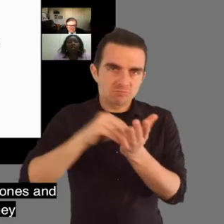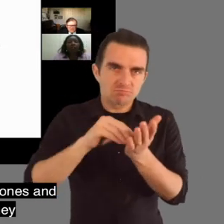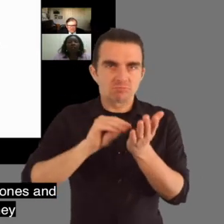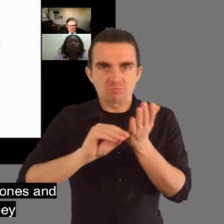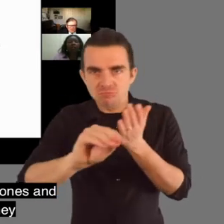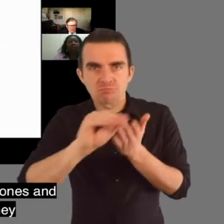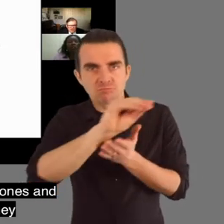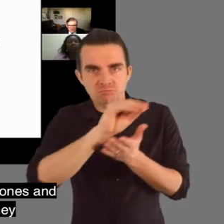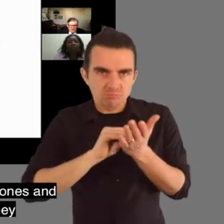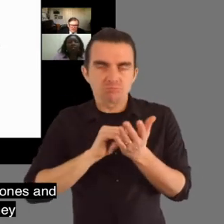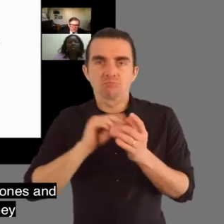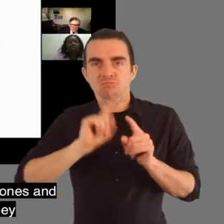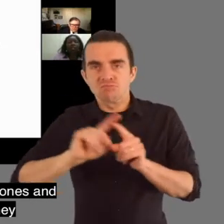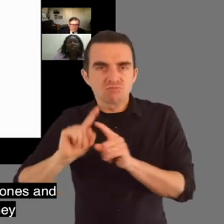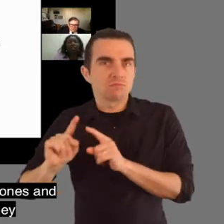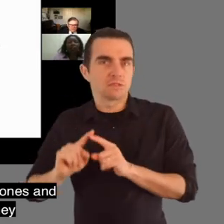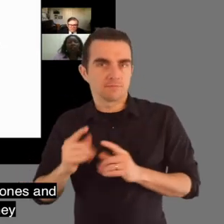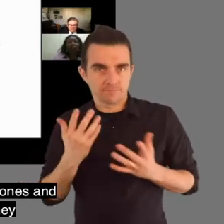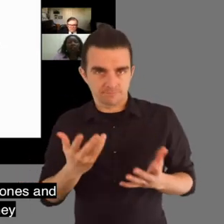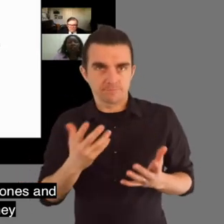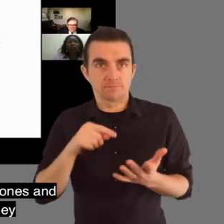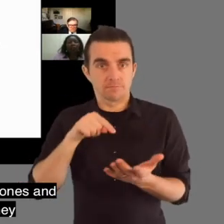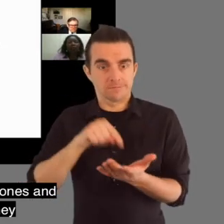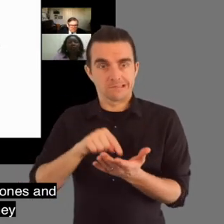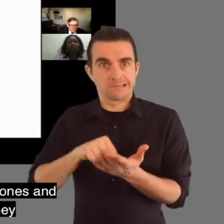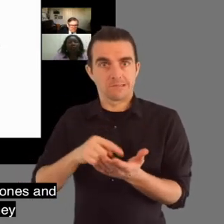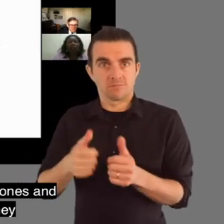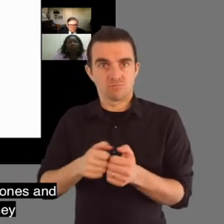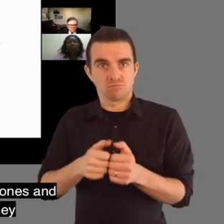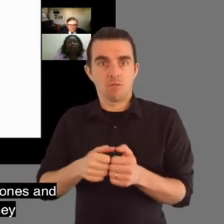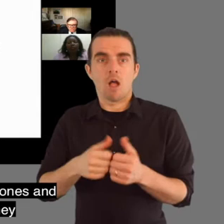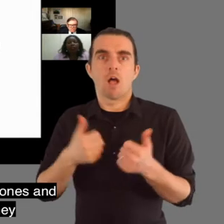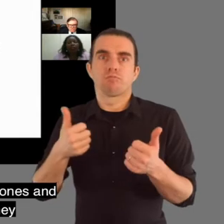sell the phones and even